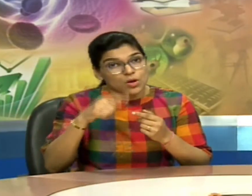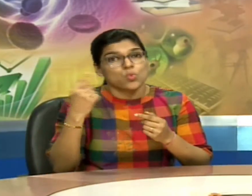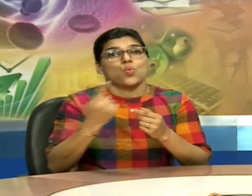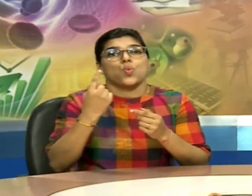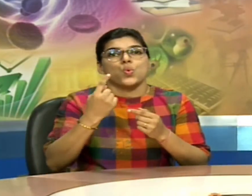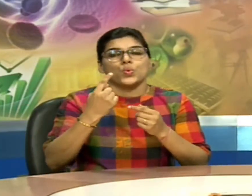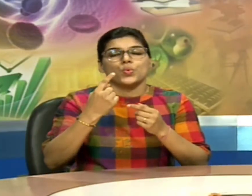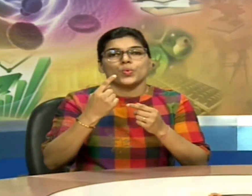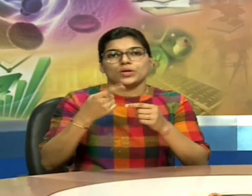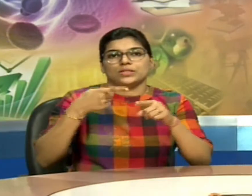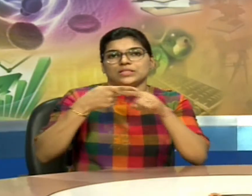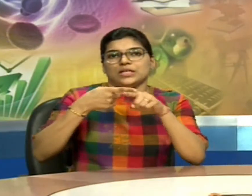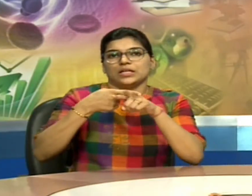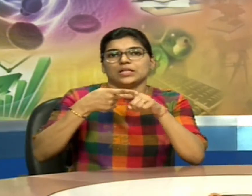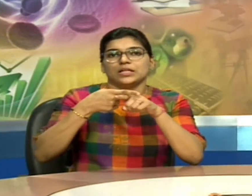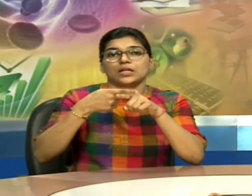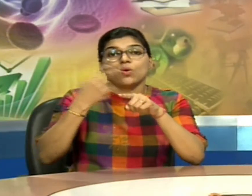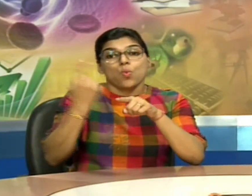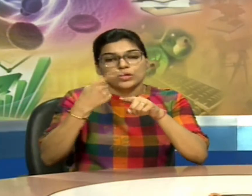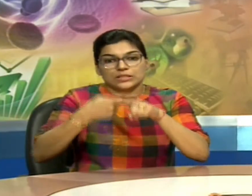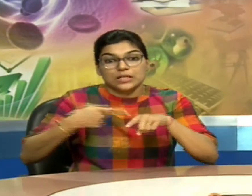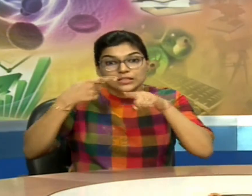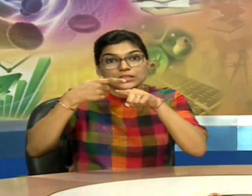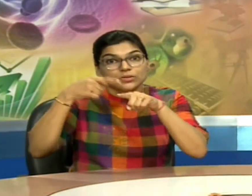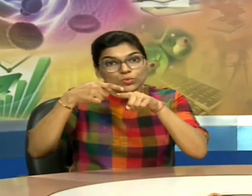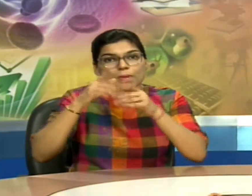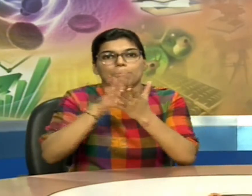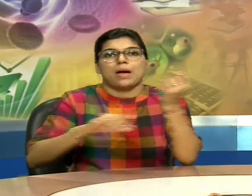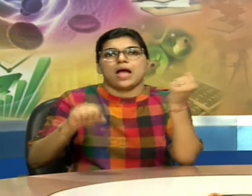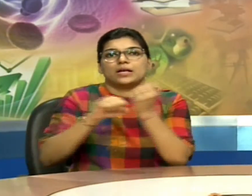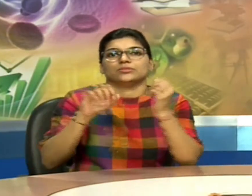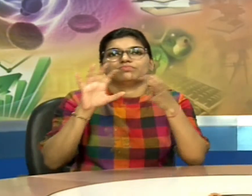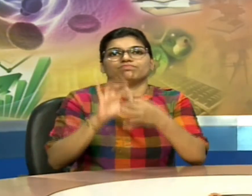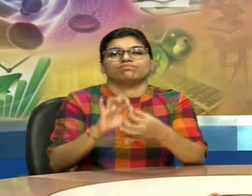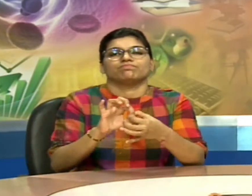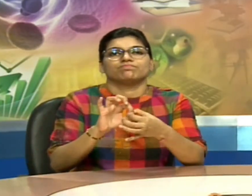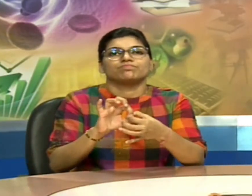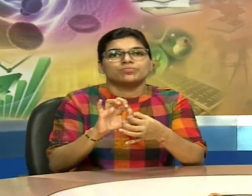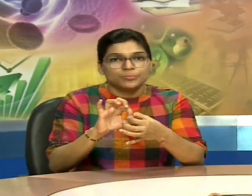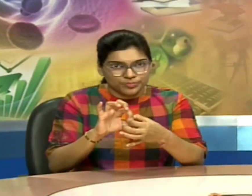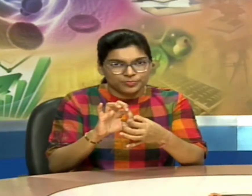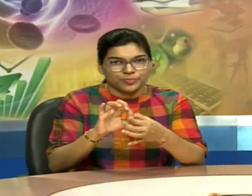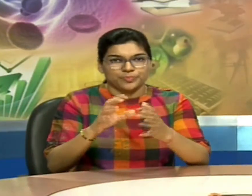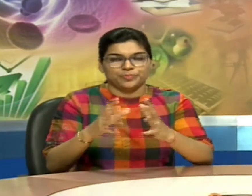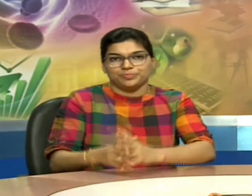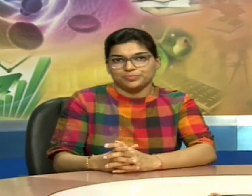Nature. It is held every year in the month of March on last